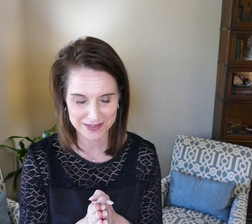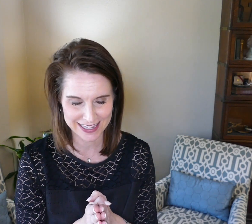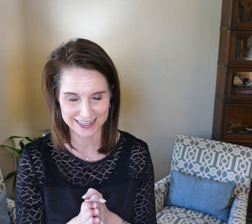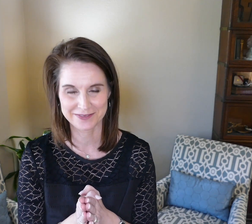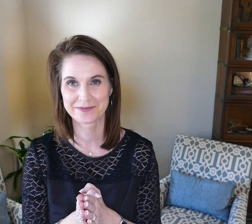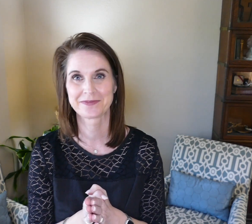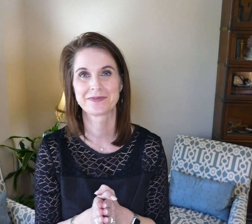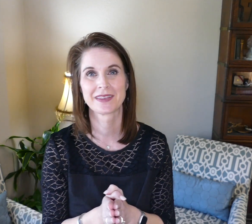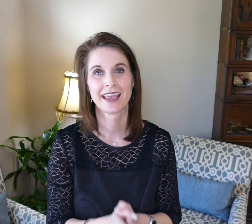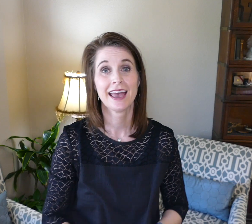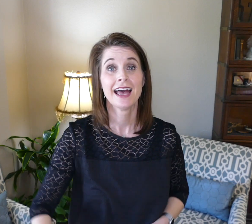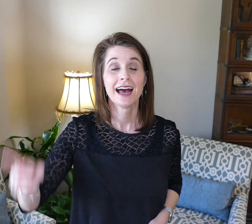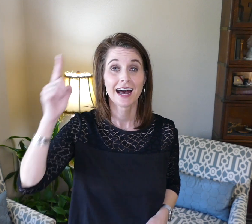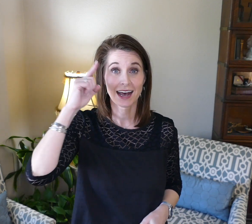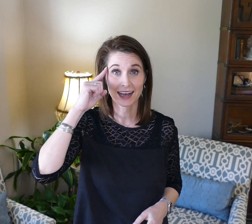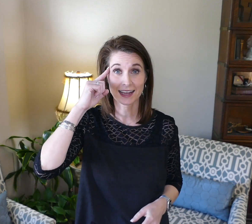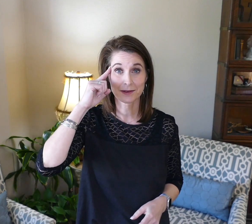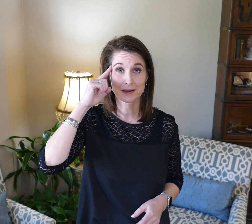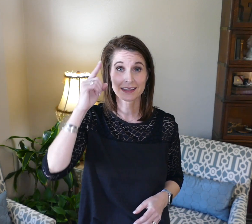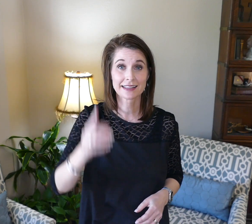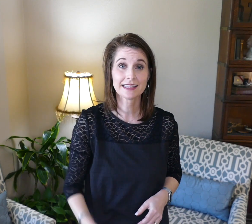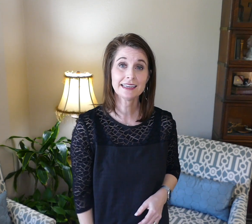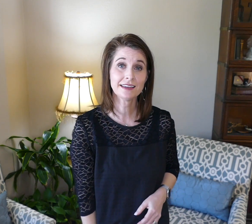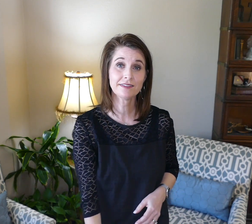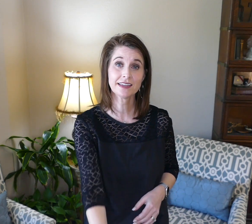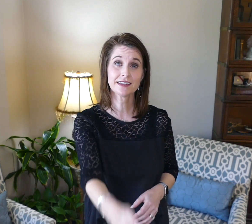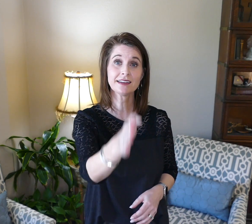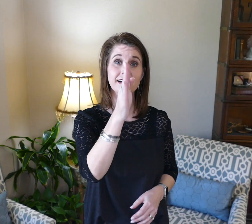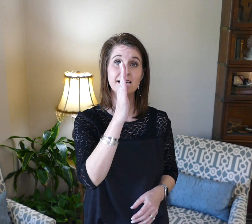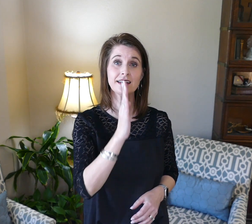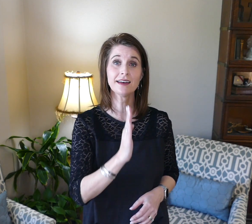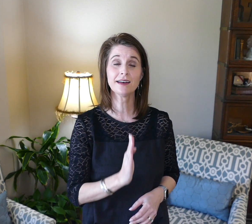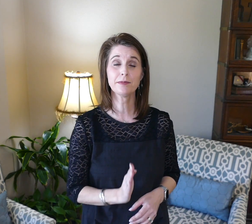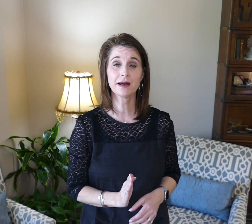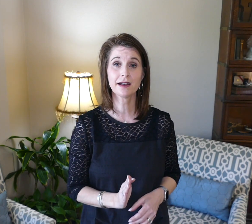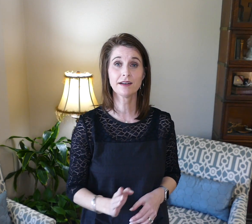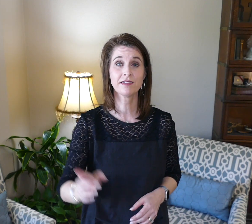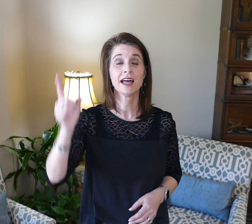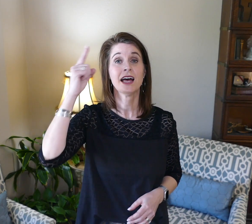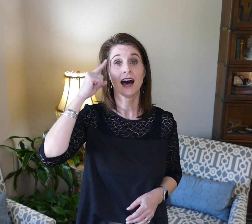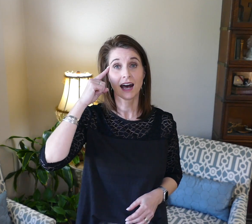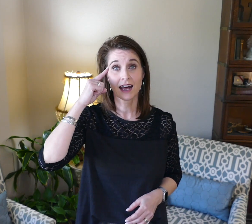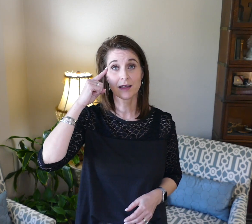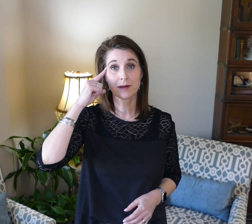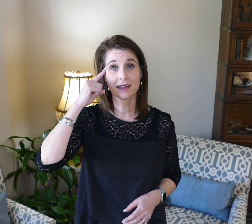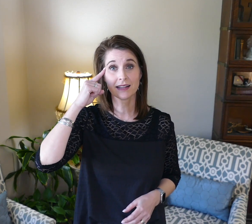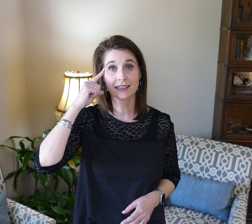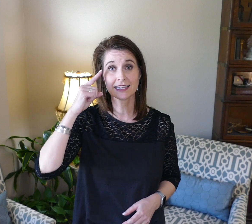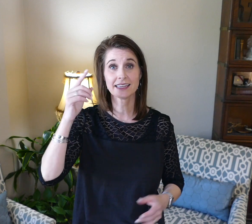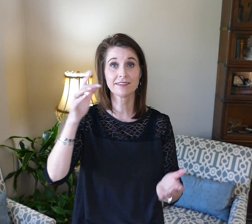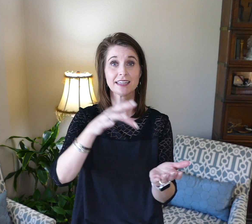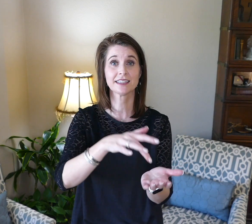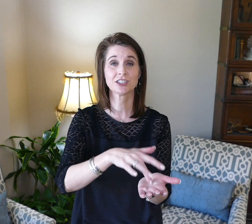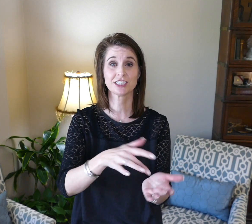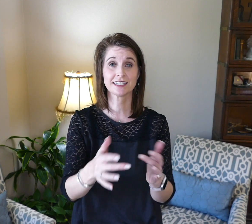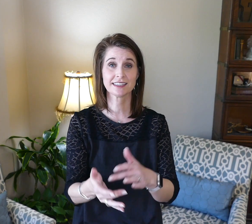Amen. I believe in God above. I believe in